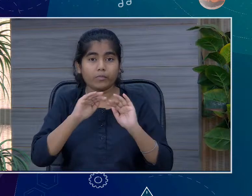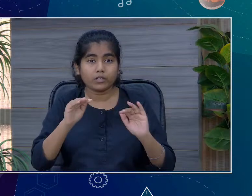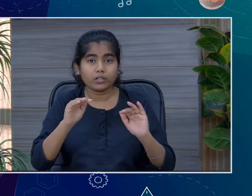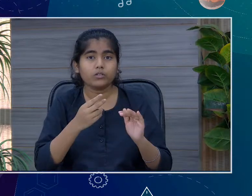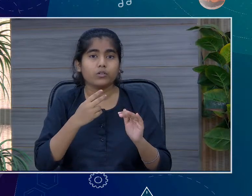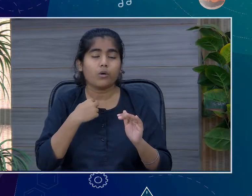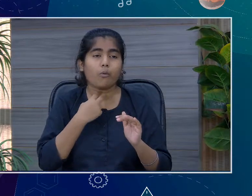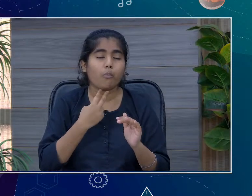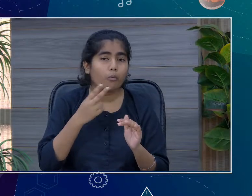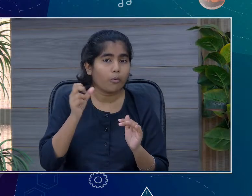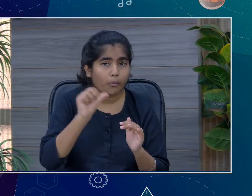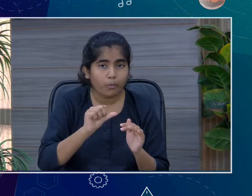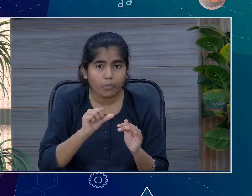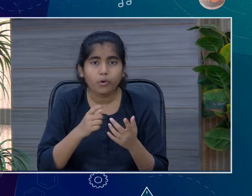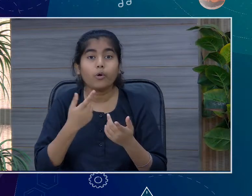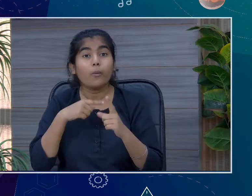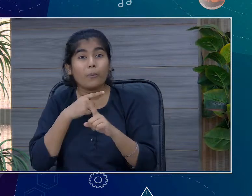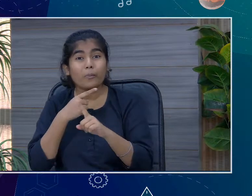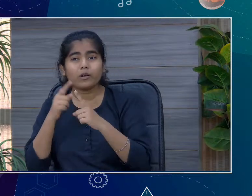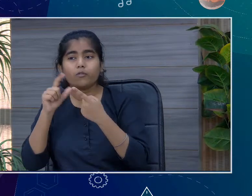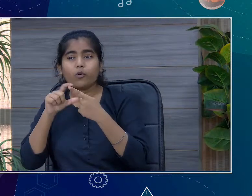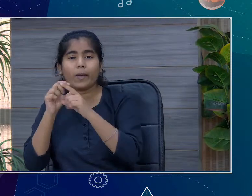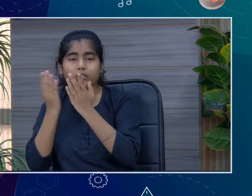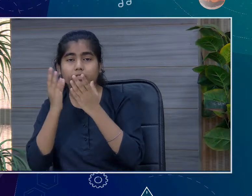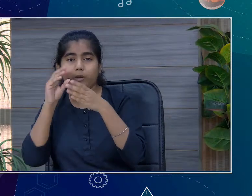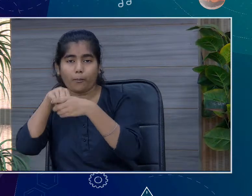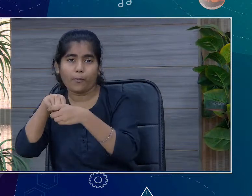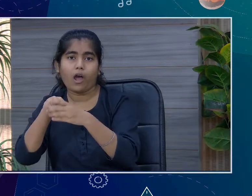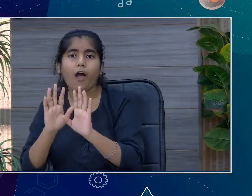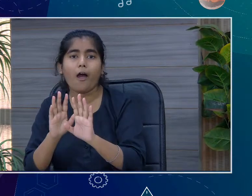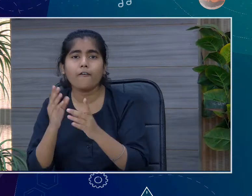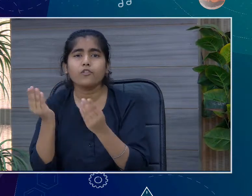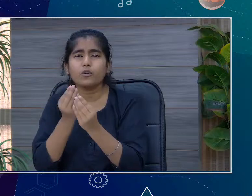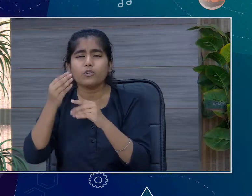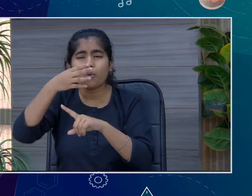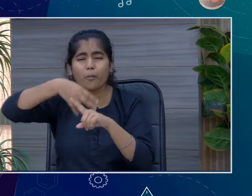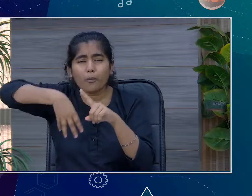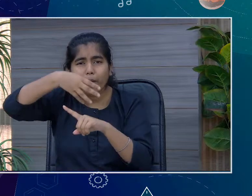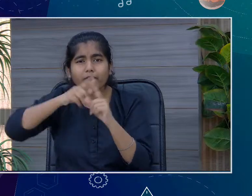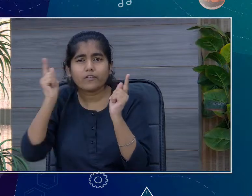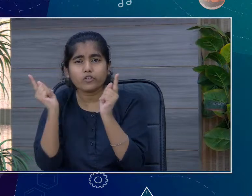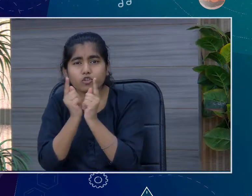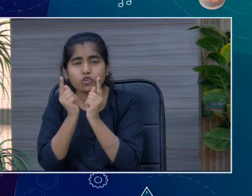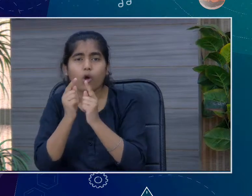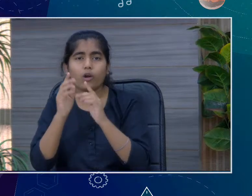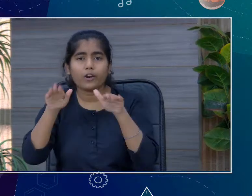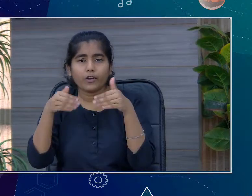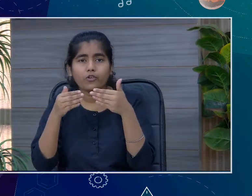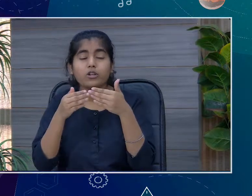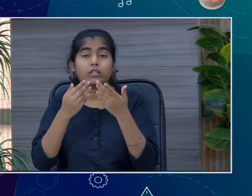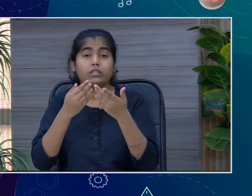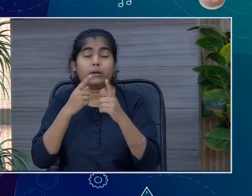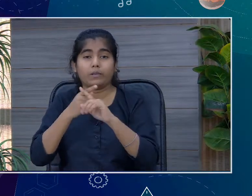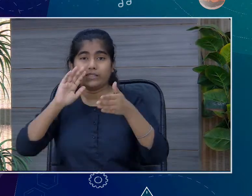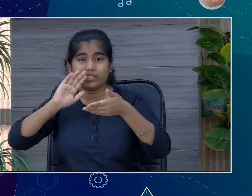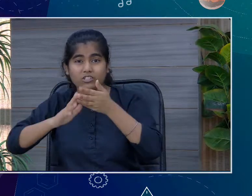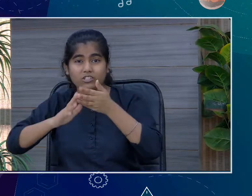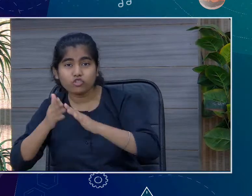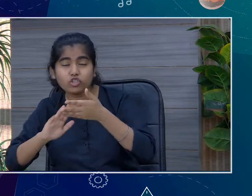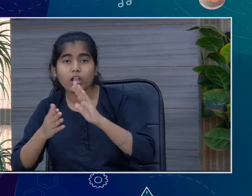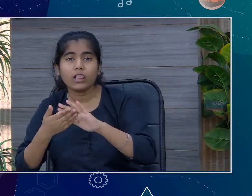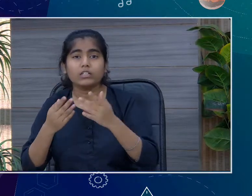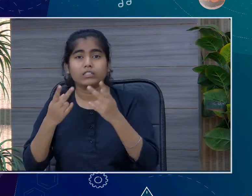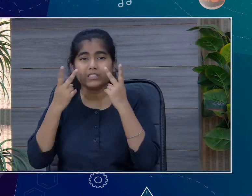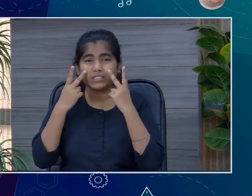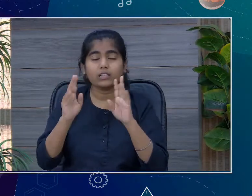they are the part of education that they need to be. So brief background on deaf education and the challenges faced by them. I think